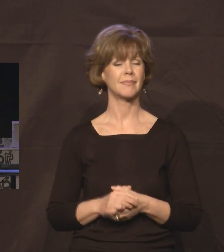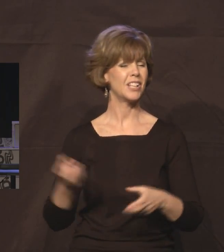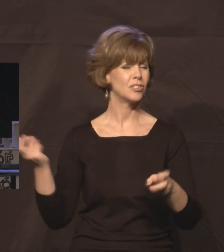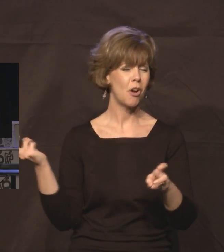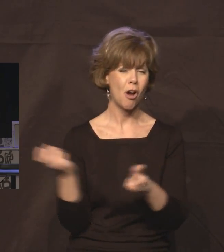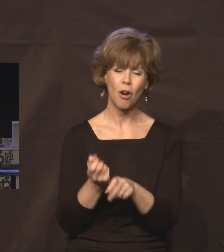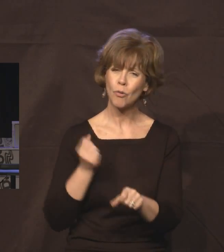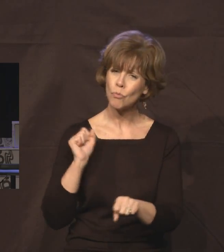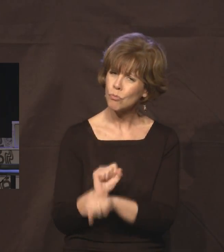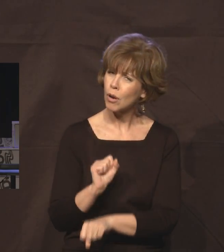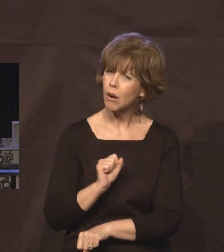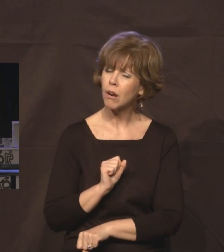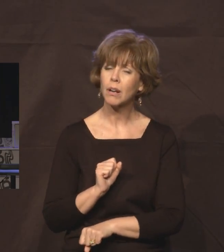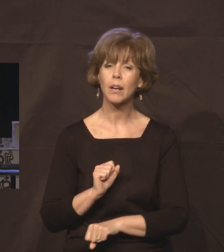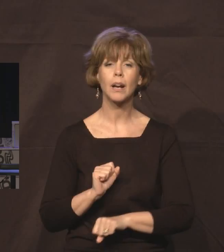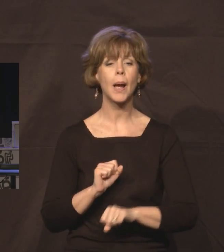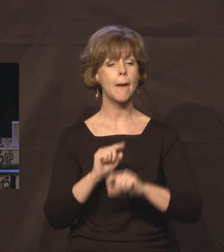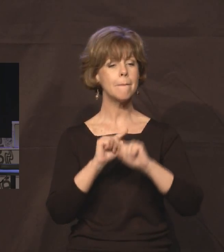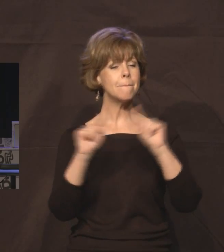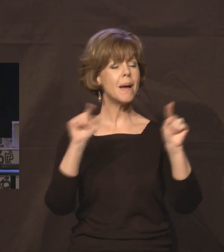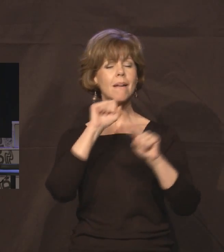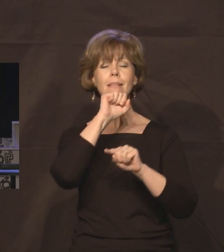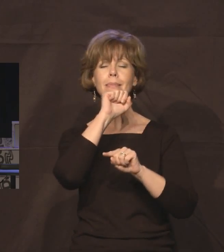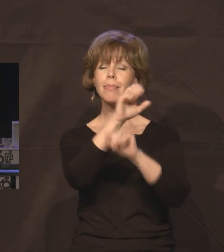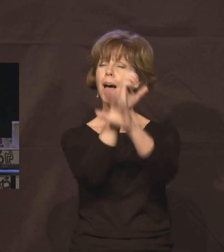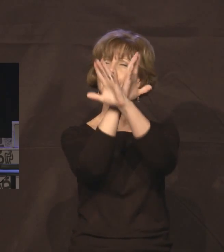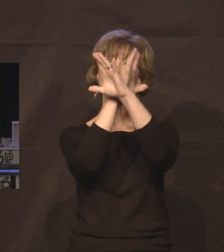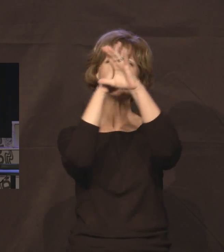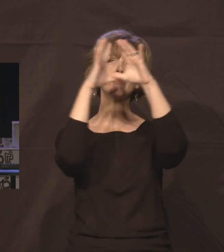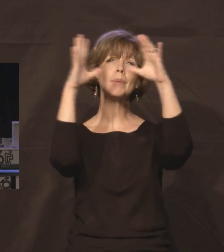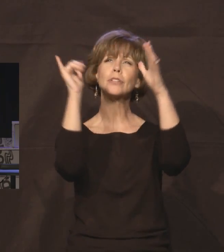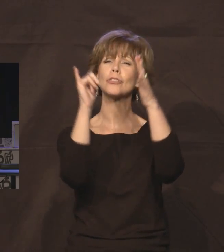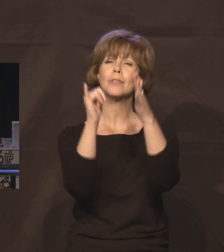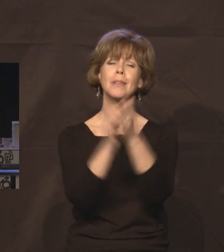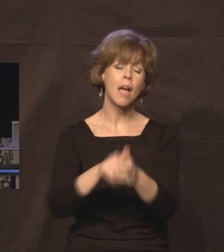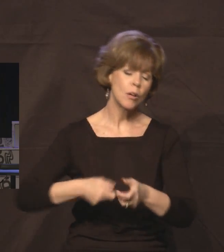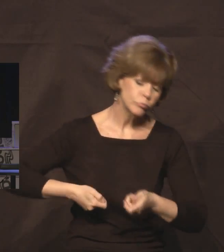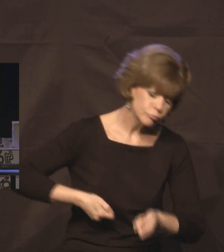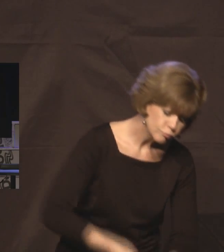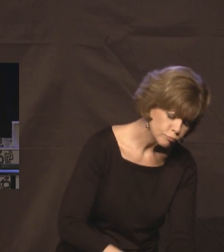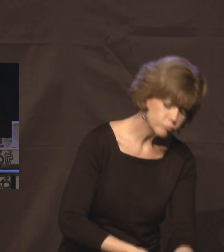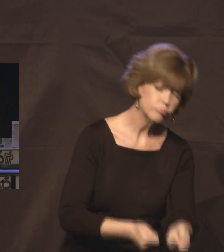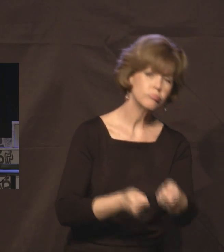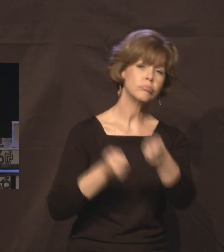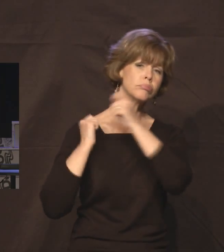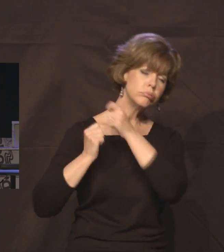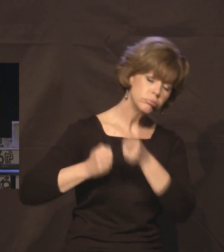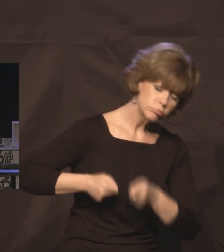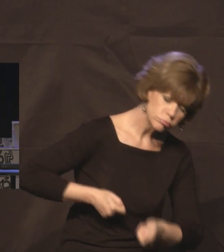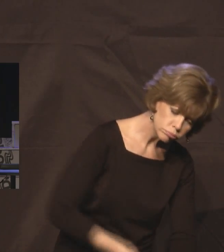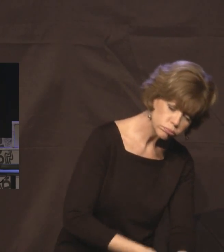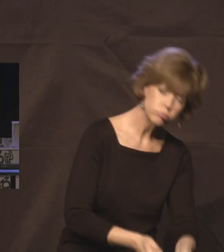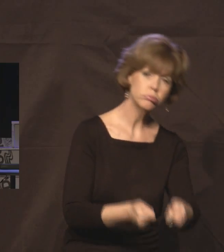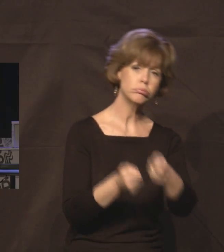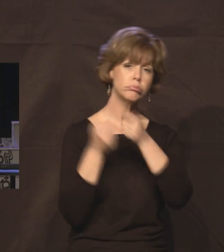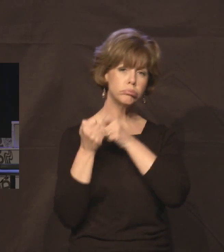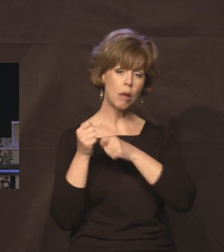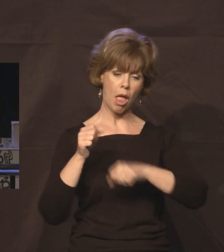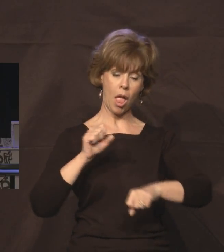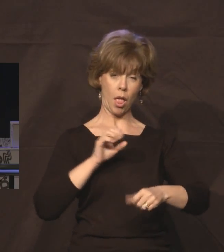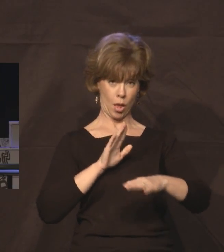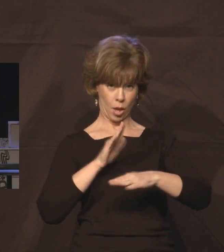work. But see, I love the picture of that. Like that you're getting through the mud, you're getting through the topsoil, and you're getting down to